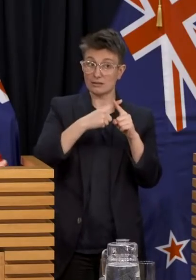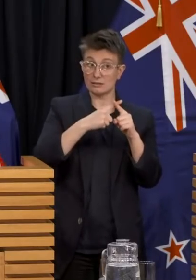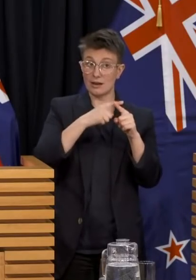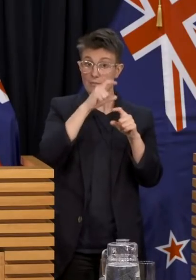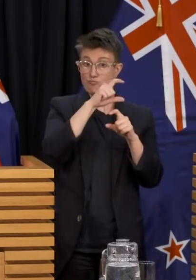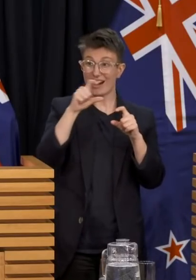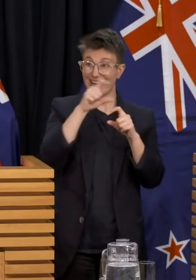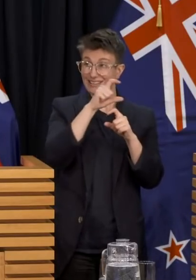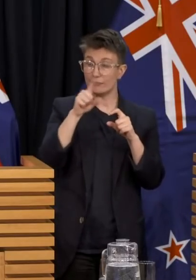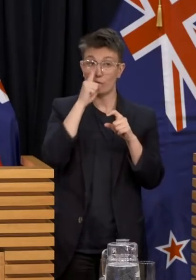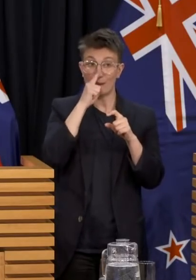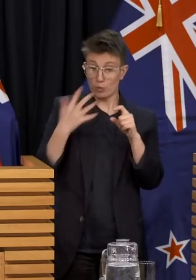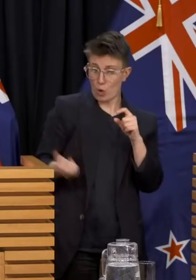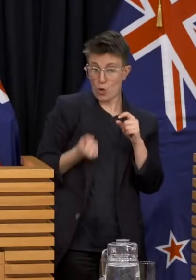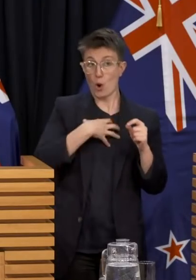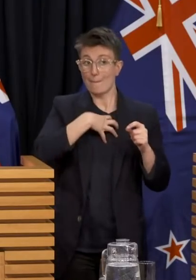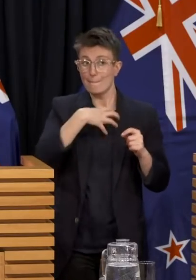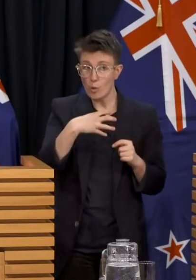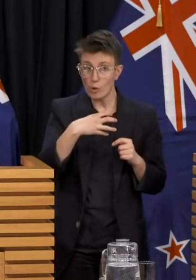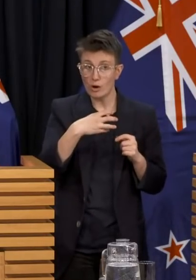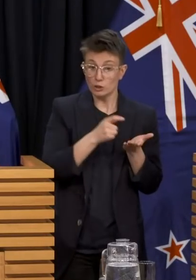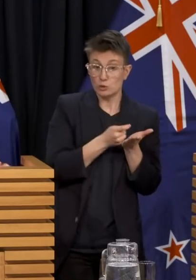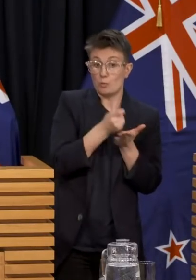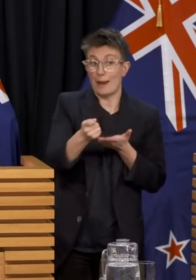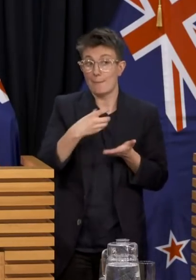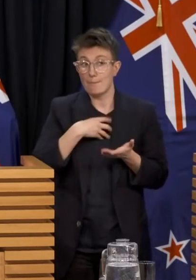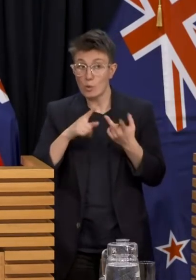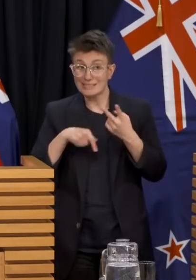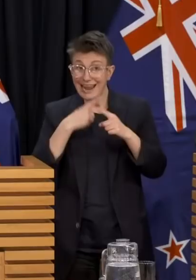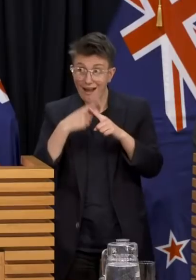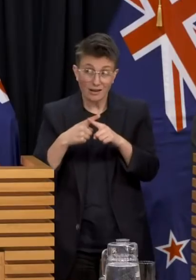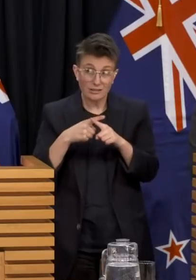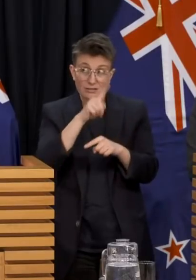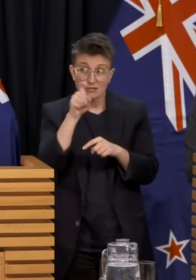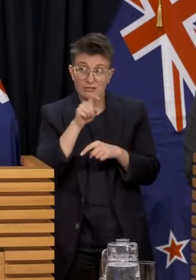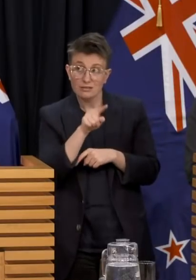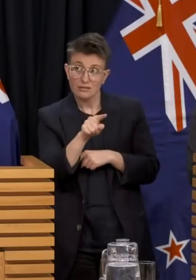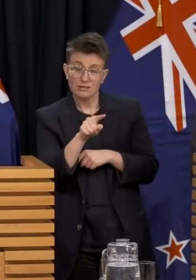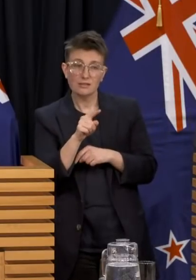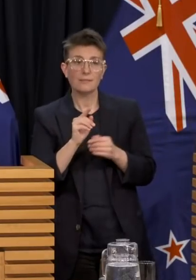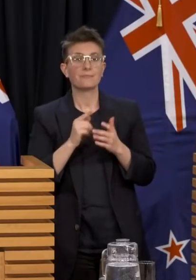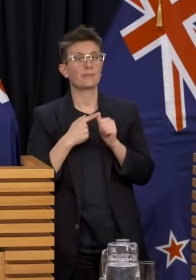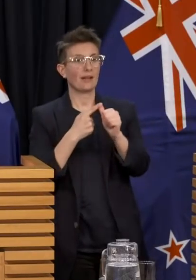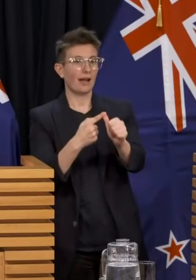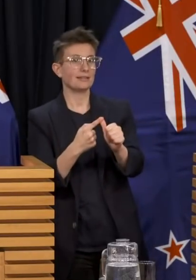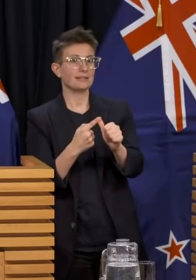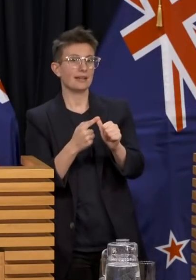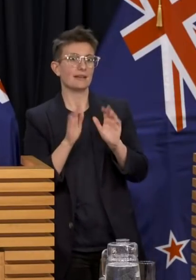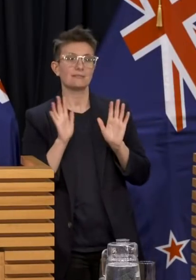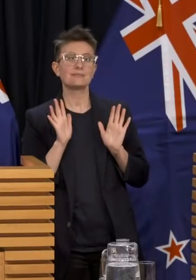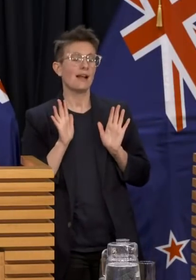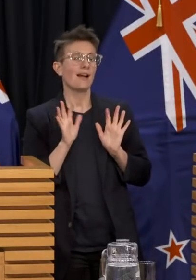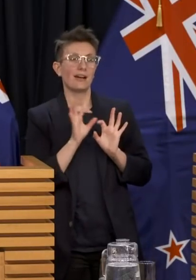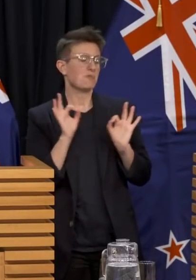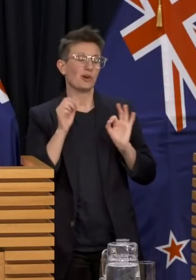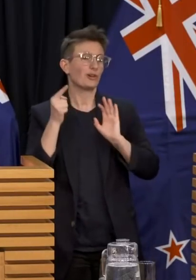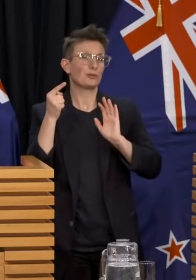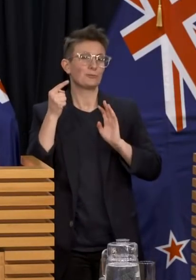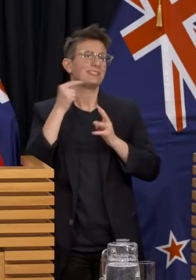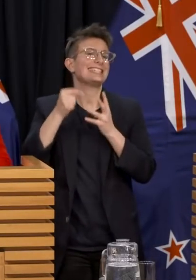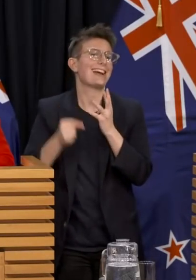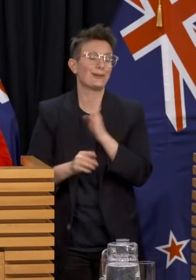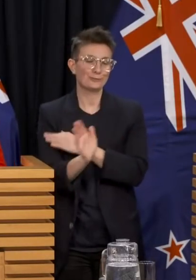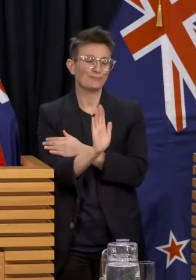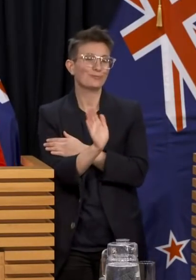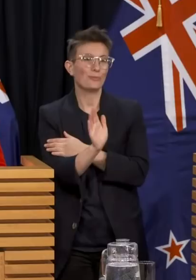policy. Happy to debate those at the time we do, but you can already see some of the clear differences emerging between Labour and National.